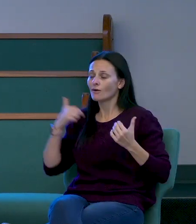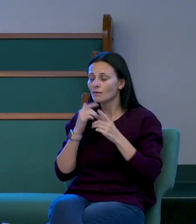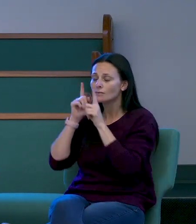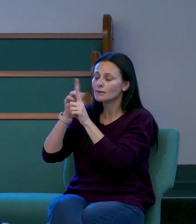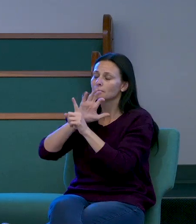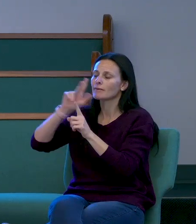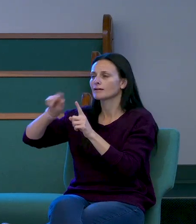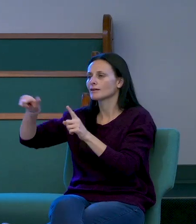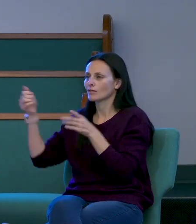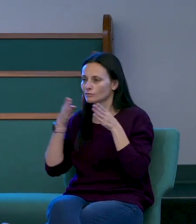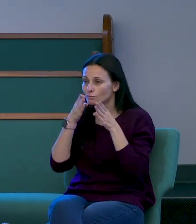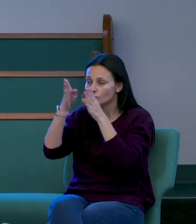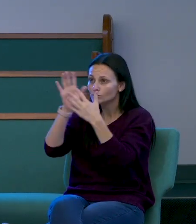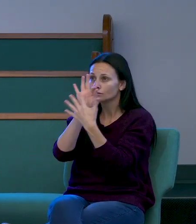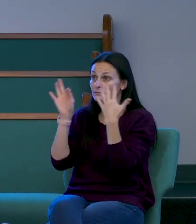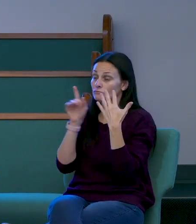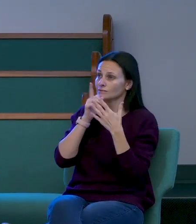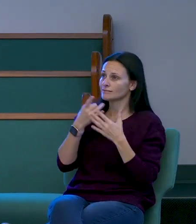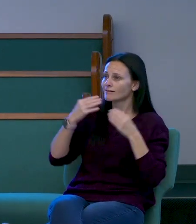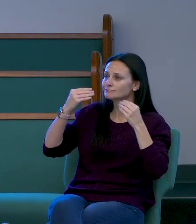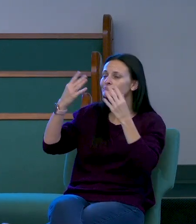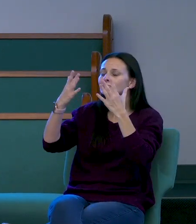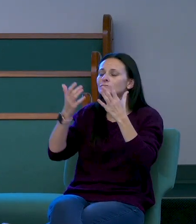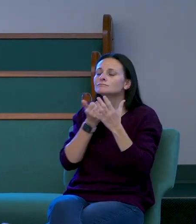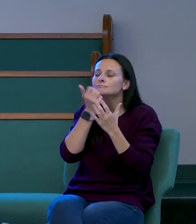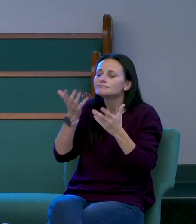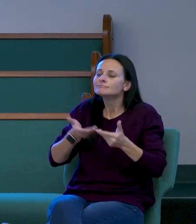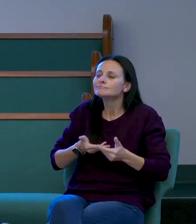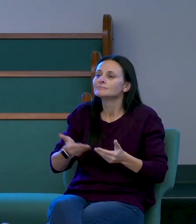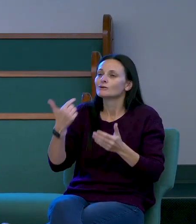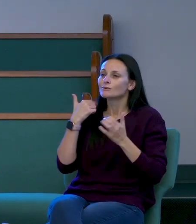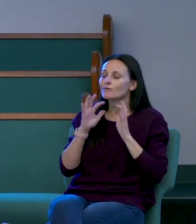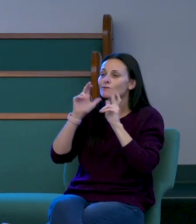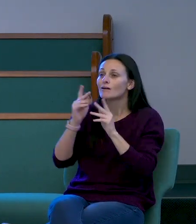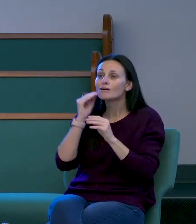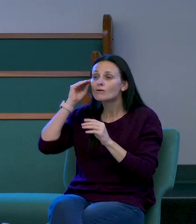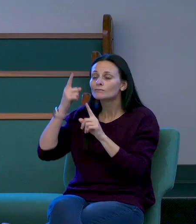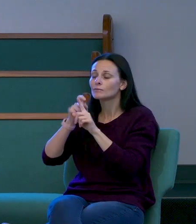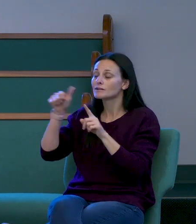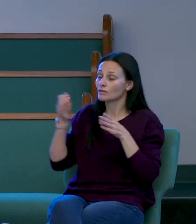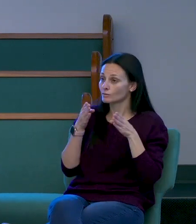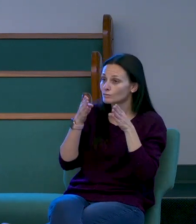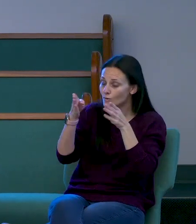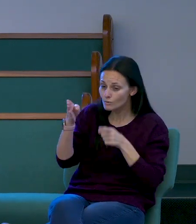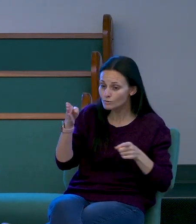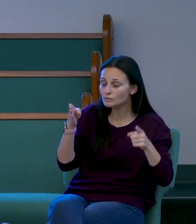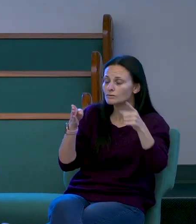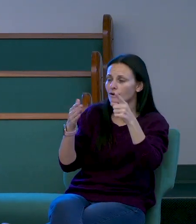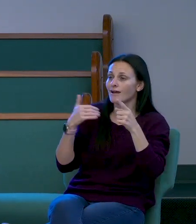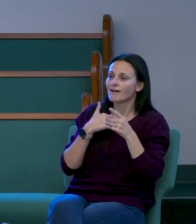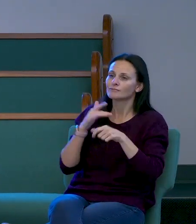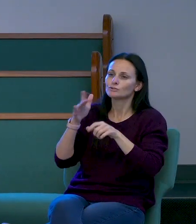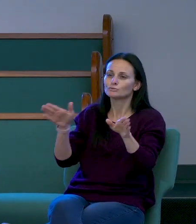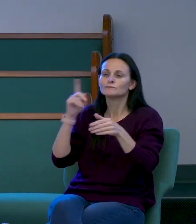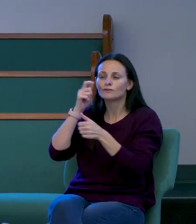another road. The lights are on and the welcome warm as we're headed back home by another road. There's a room for